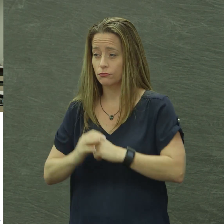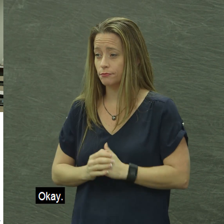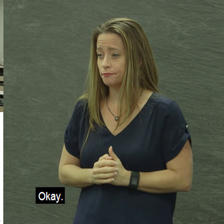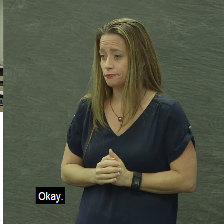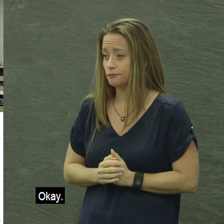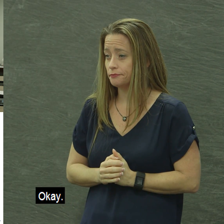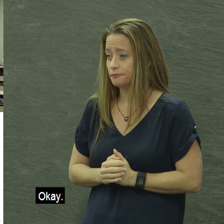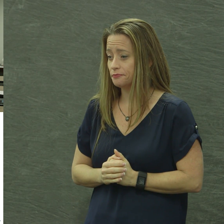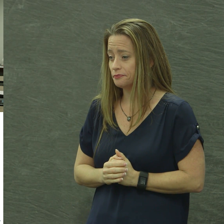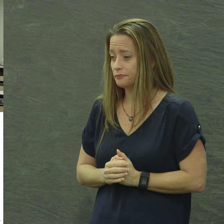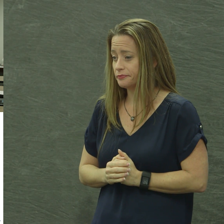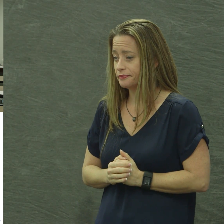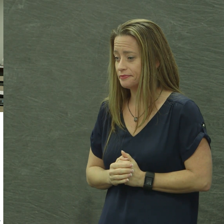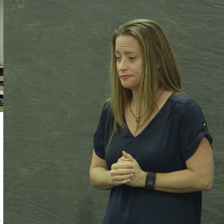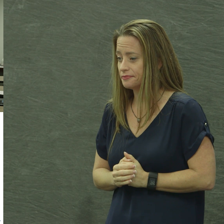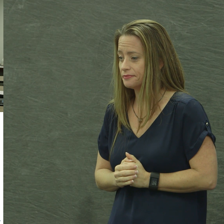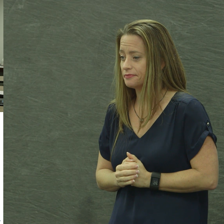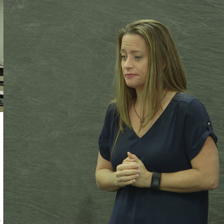Okay.